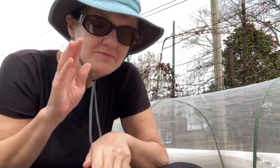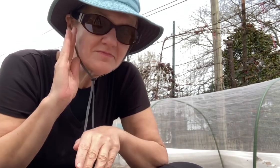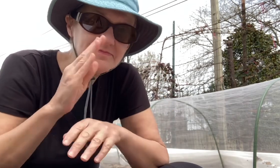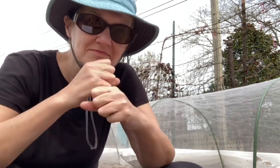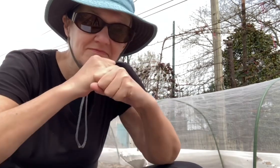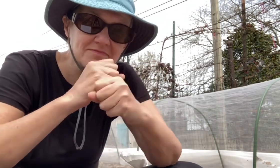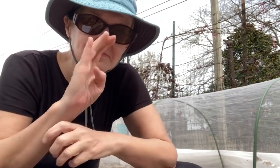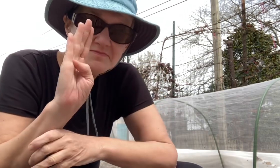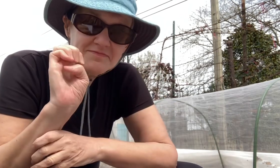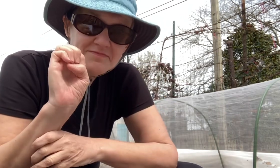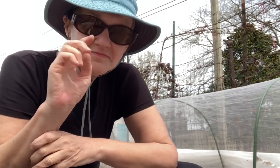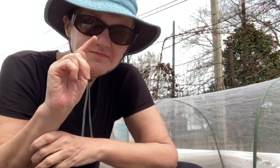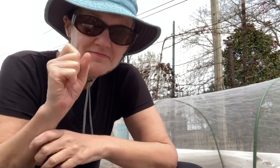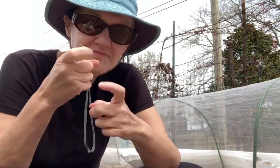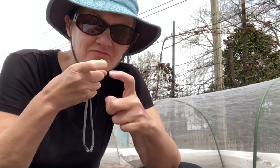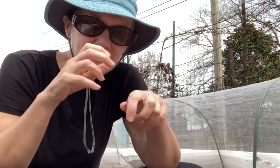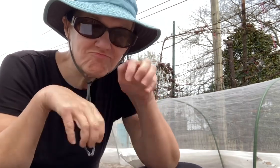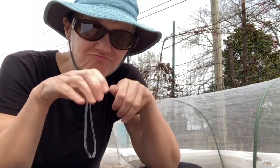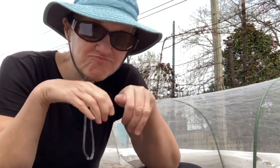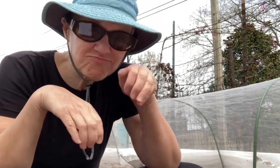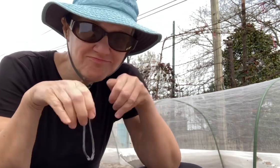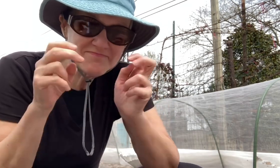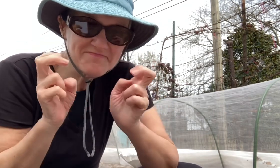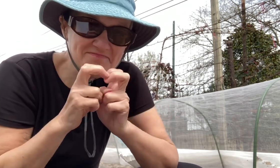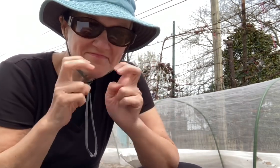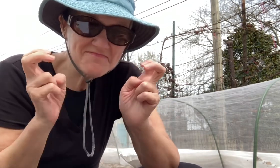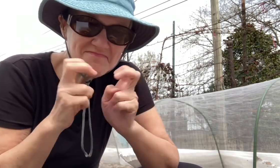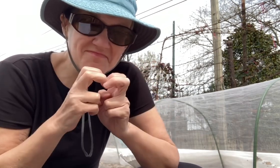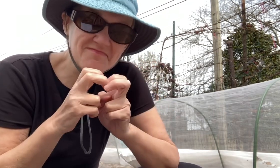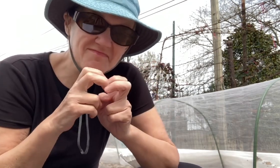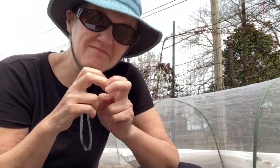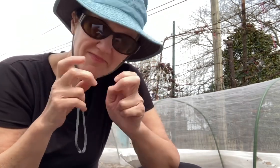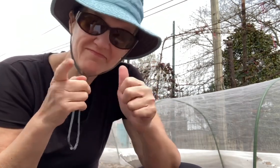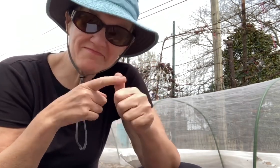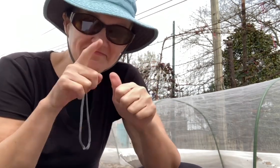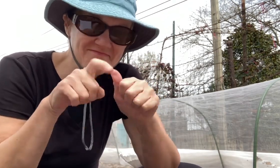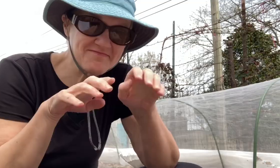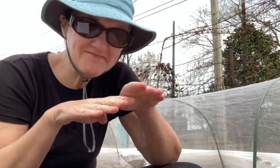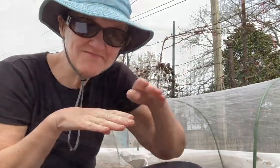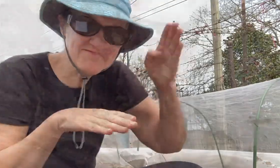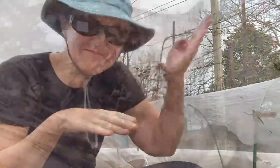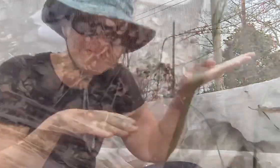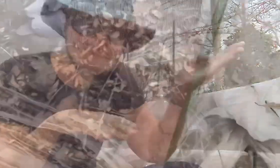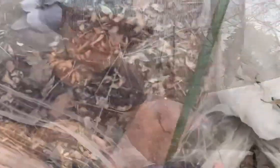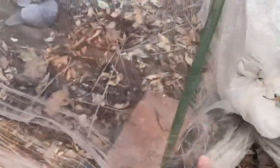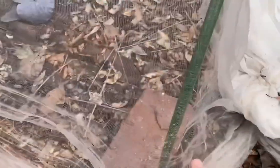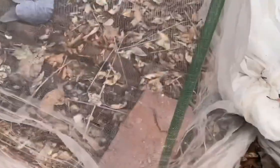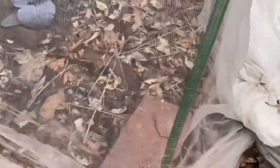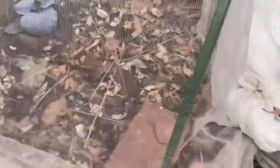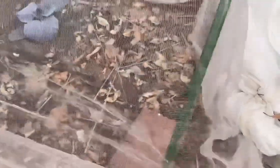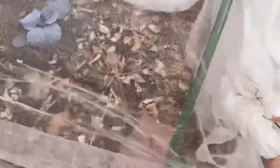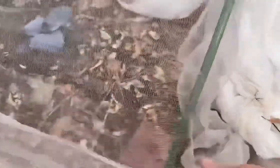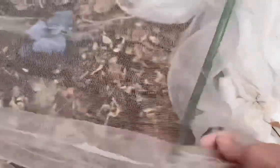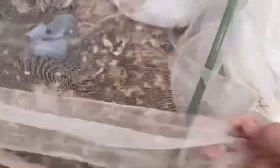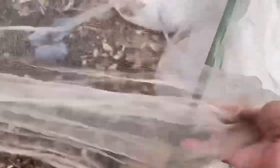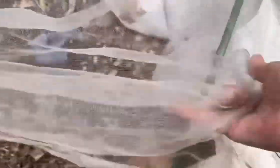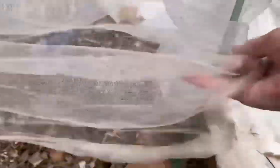destroying them, but it's also going to protect the beets from digging squirrels. But first, let's get this